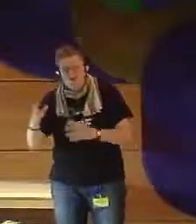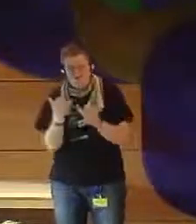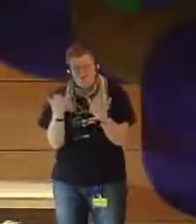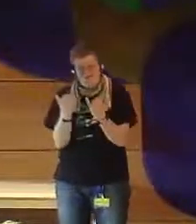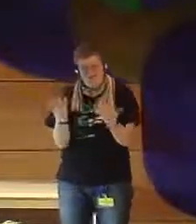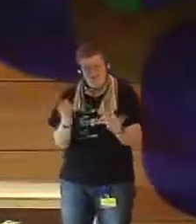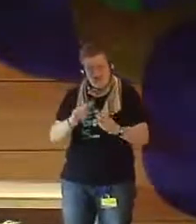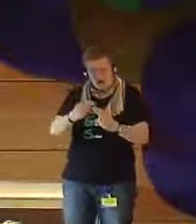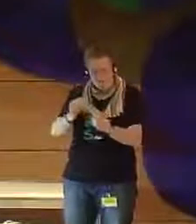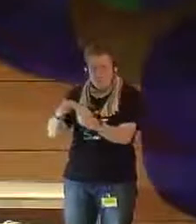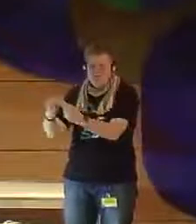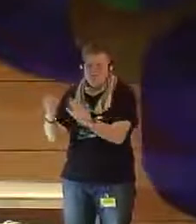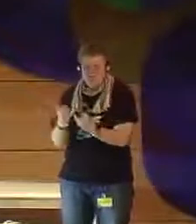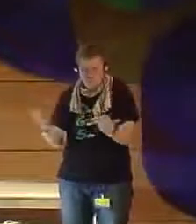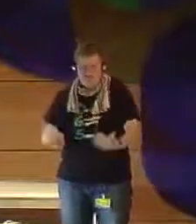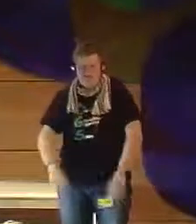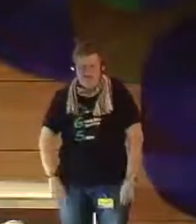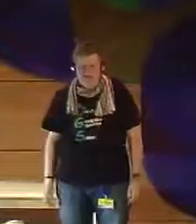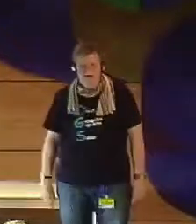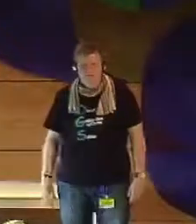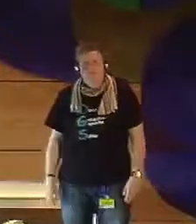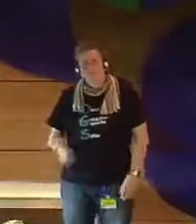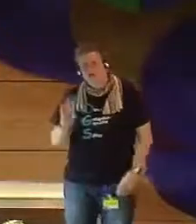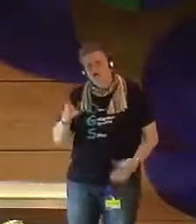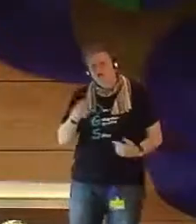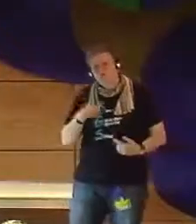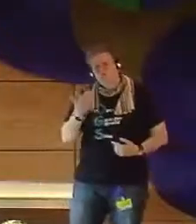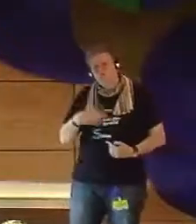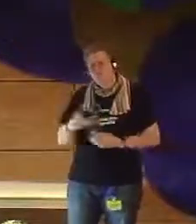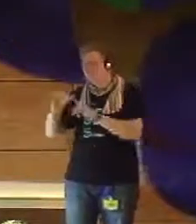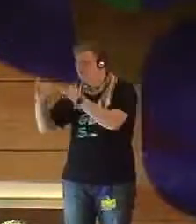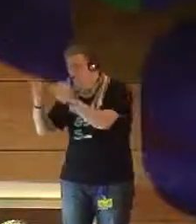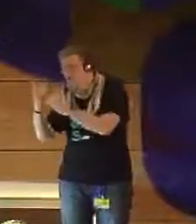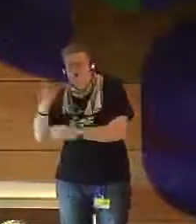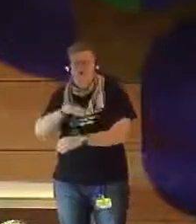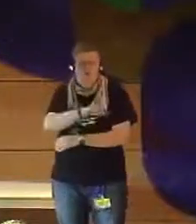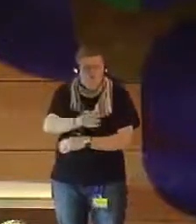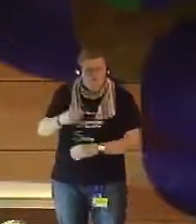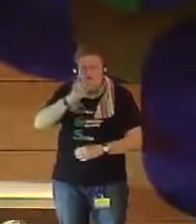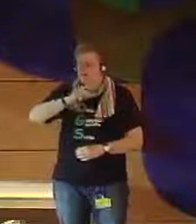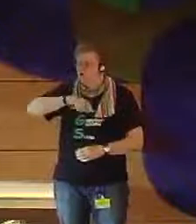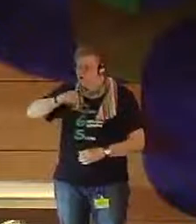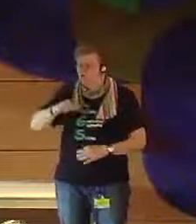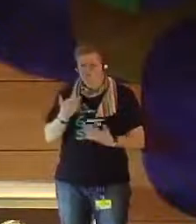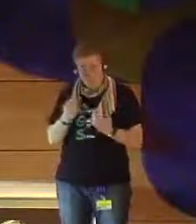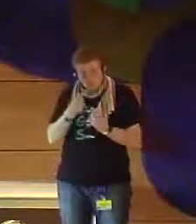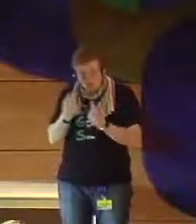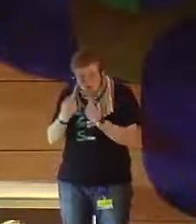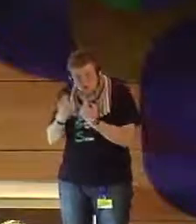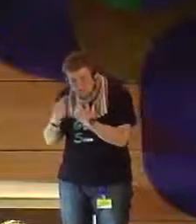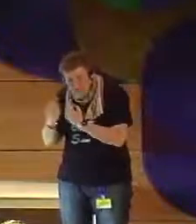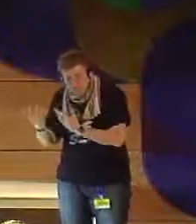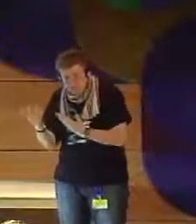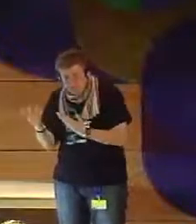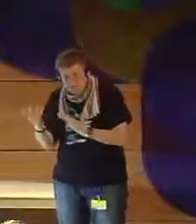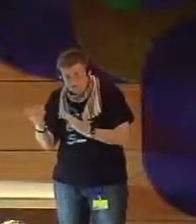the conversations I've had with parents and with children and young adults at the consultations have varied enormously from,